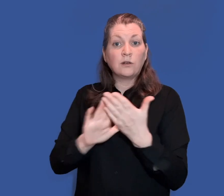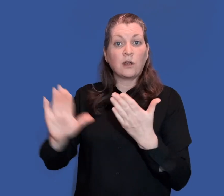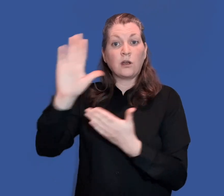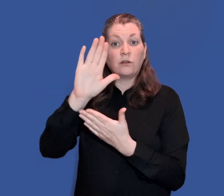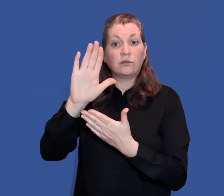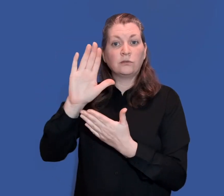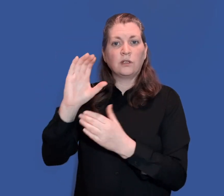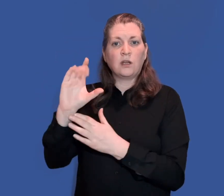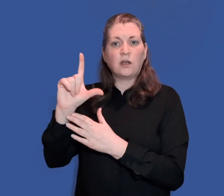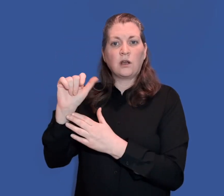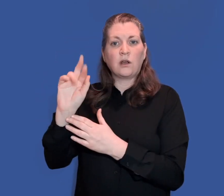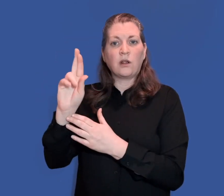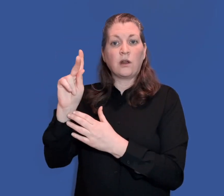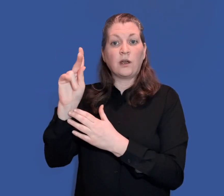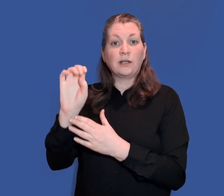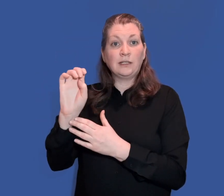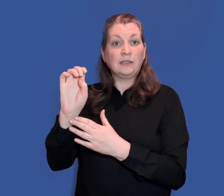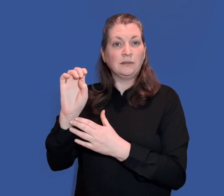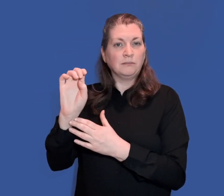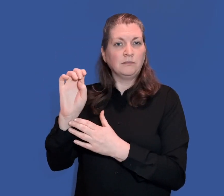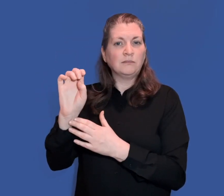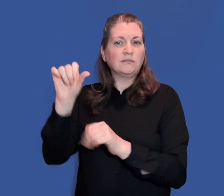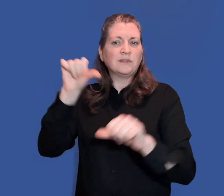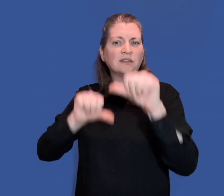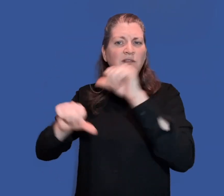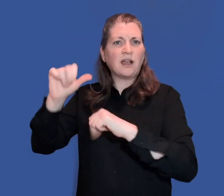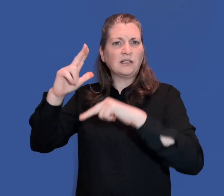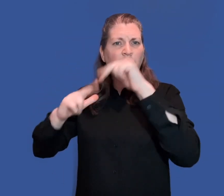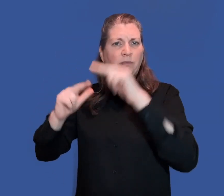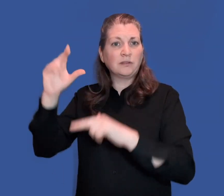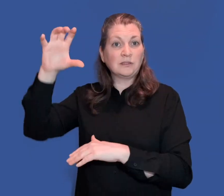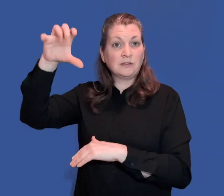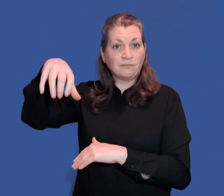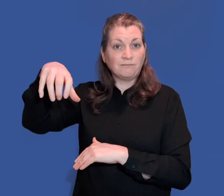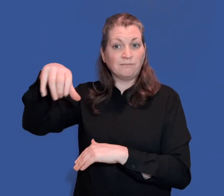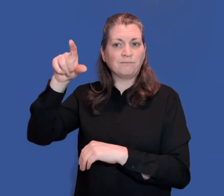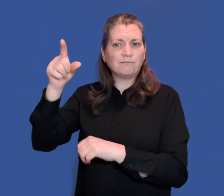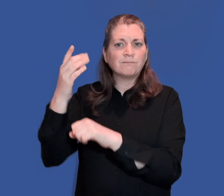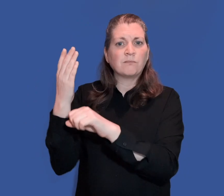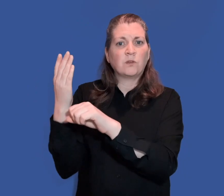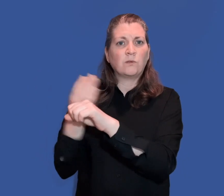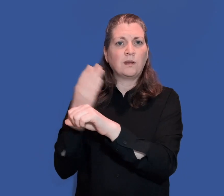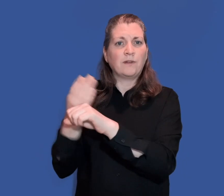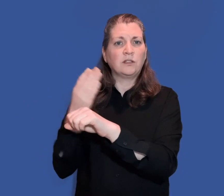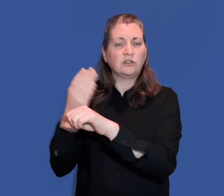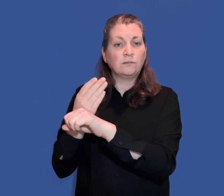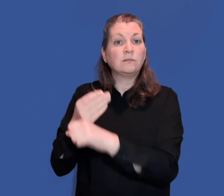Category B is for the Rhode Island College Clark Science Building renovation project,